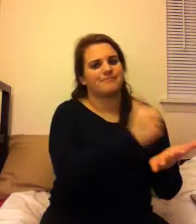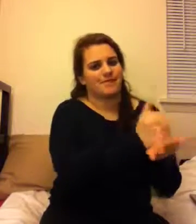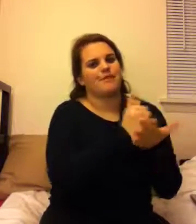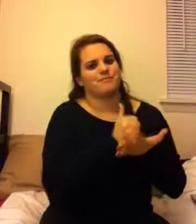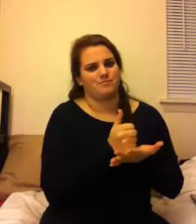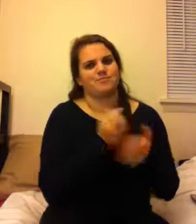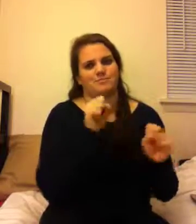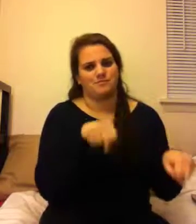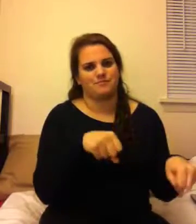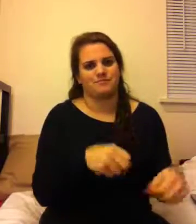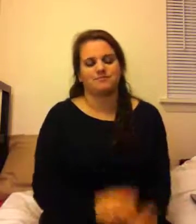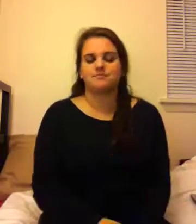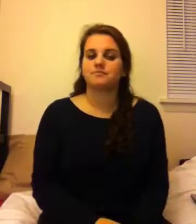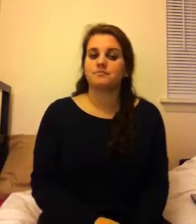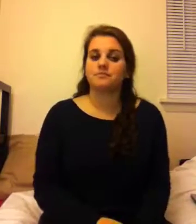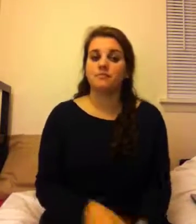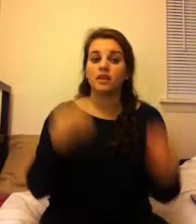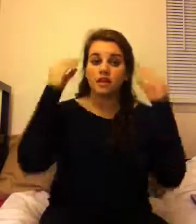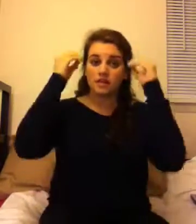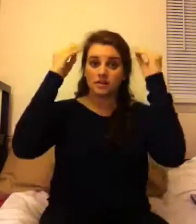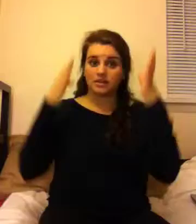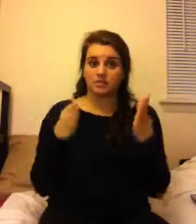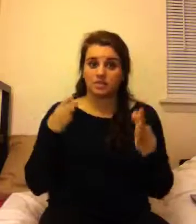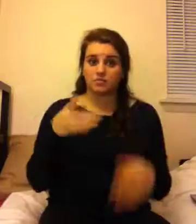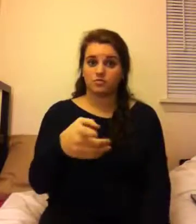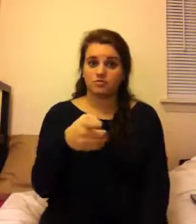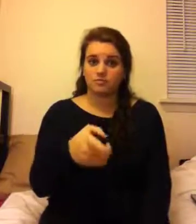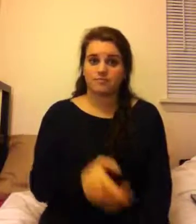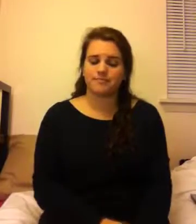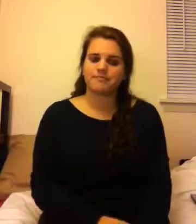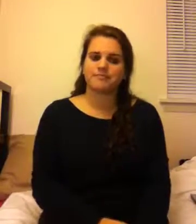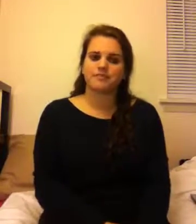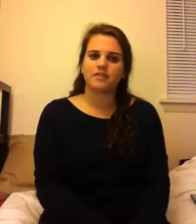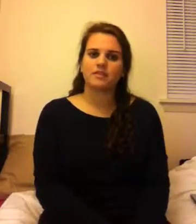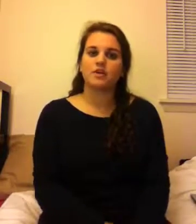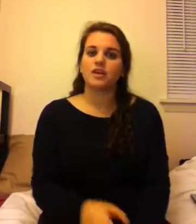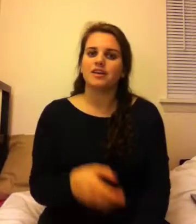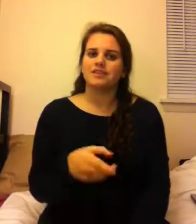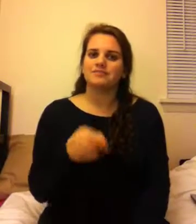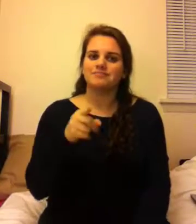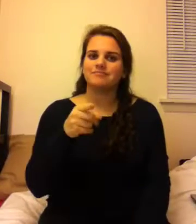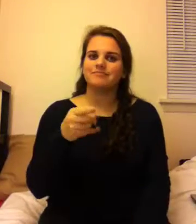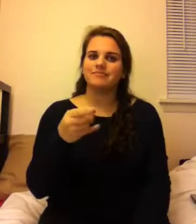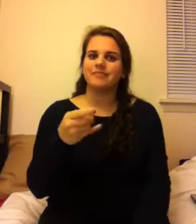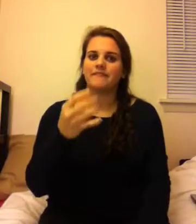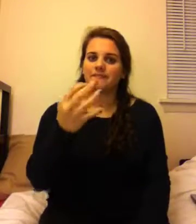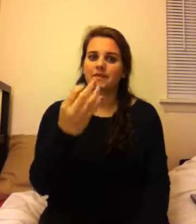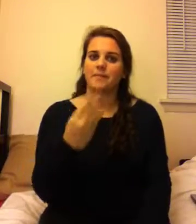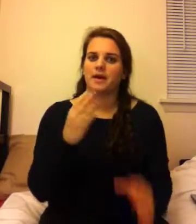The teacher also would be a good one to go to make sure that all the information you're writing down is